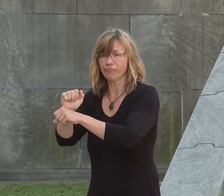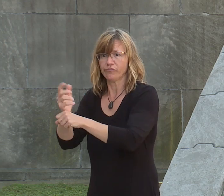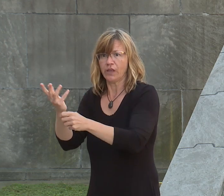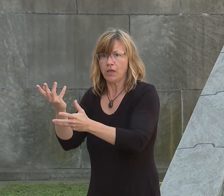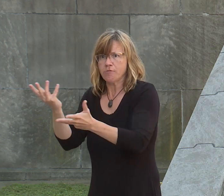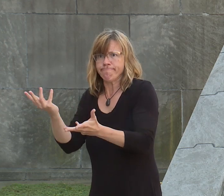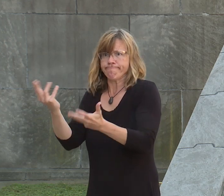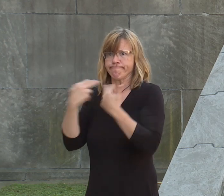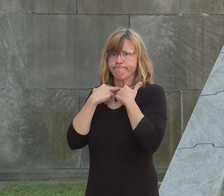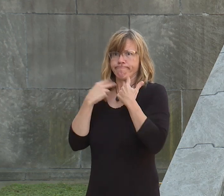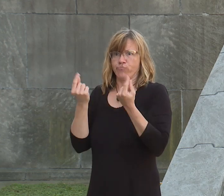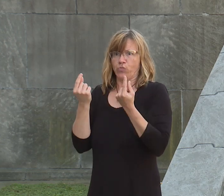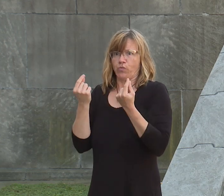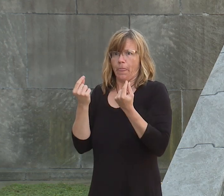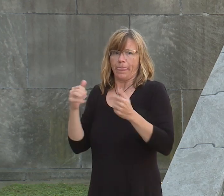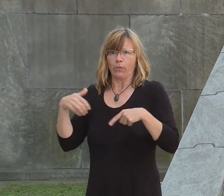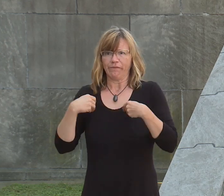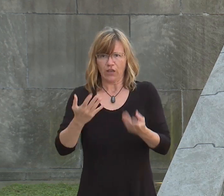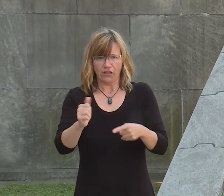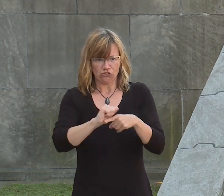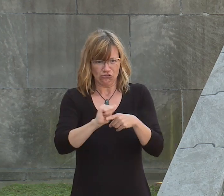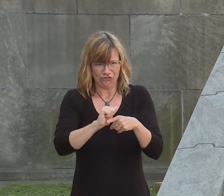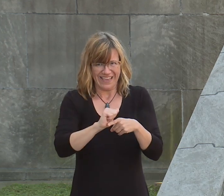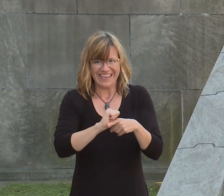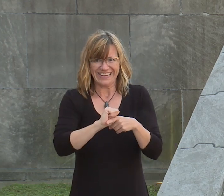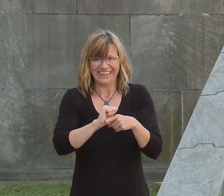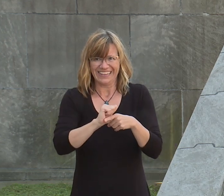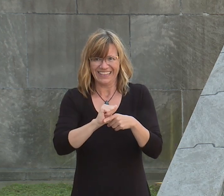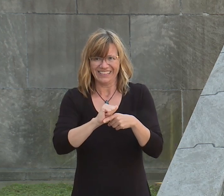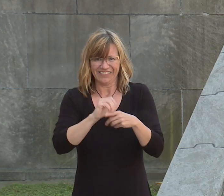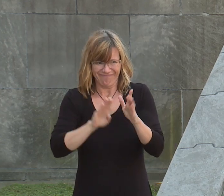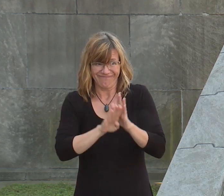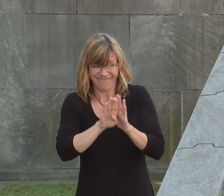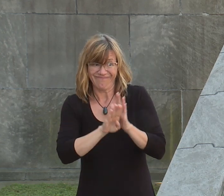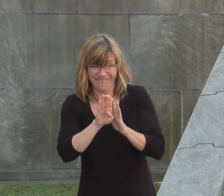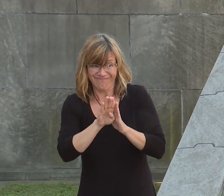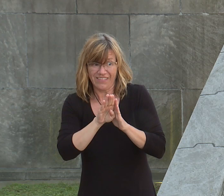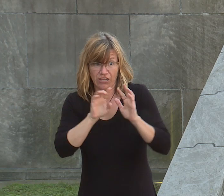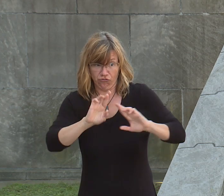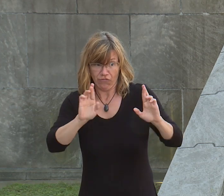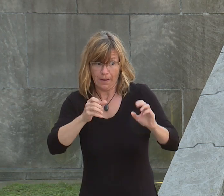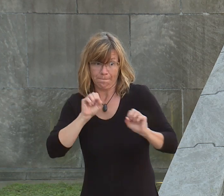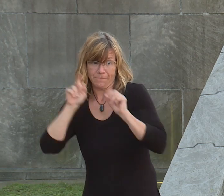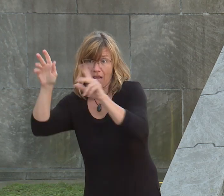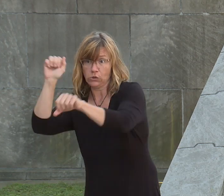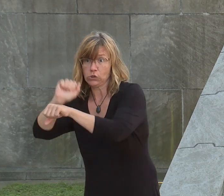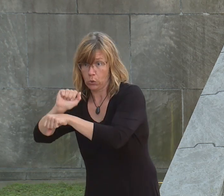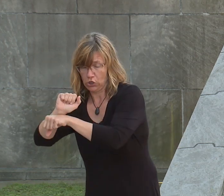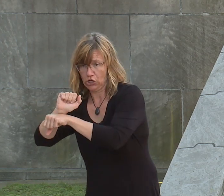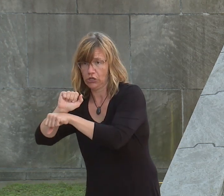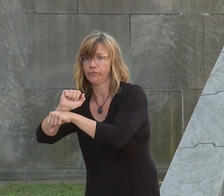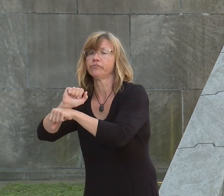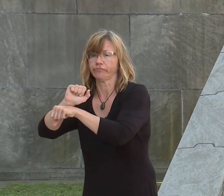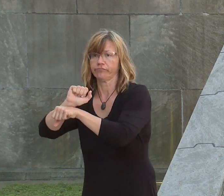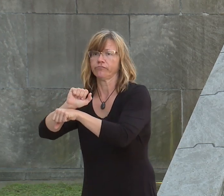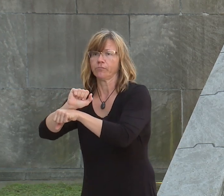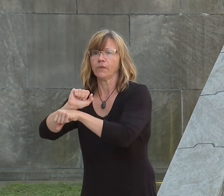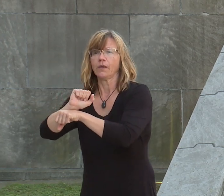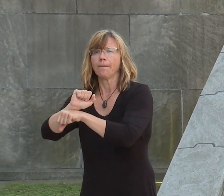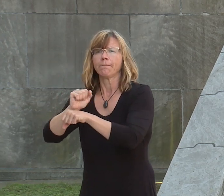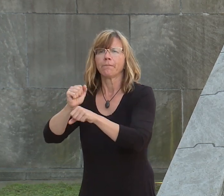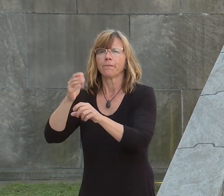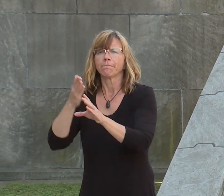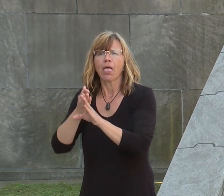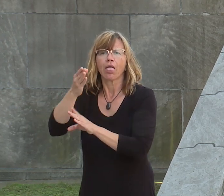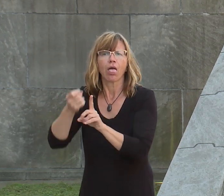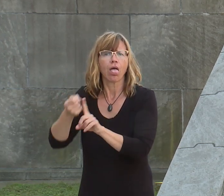to train them and retrain them through the Office of Employment Development and others to get them into other areas of careers that they will be able